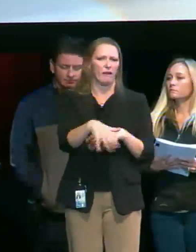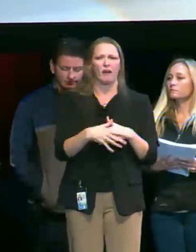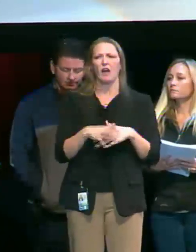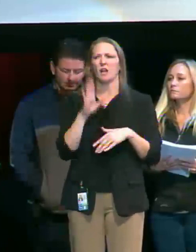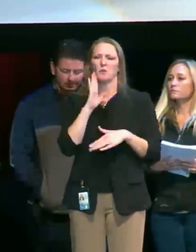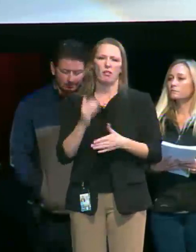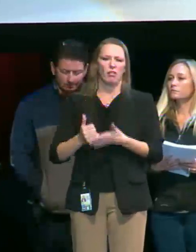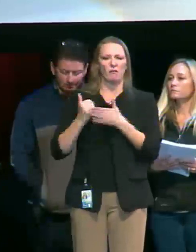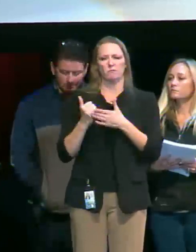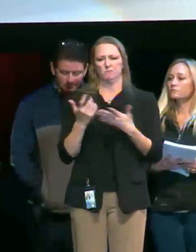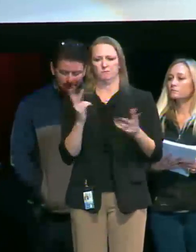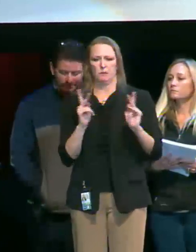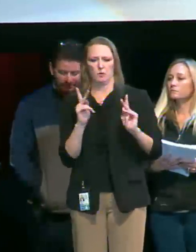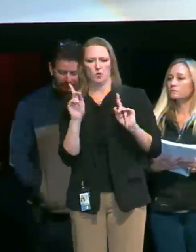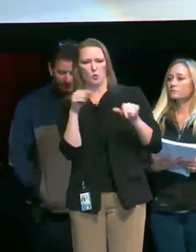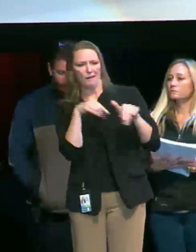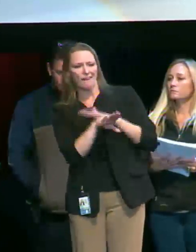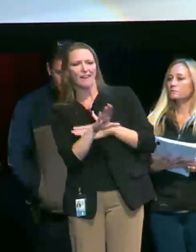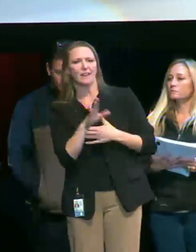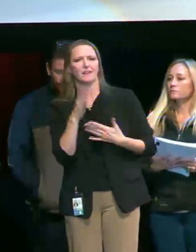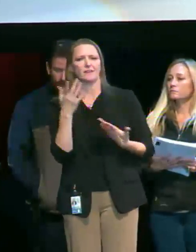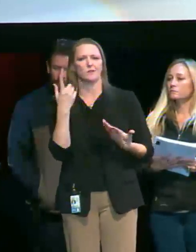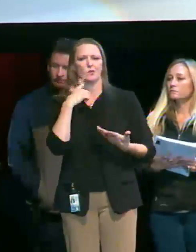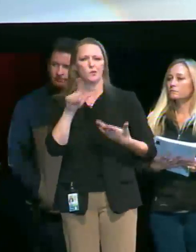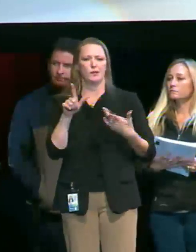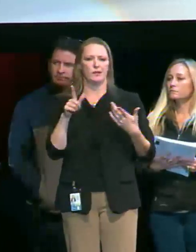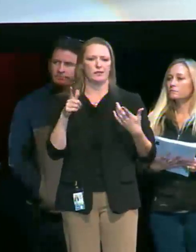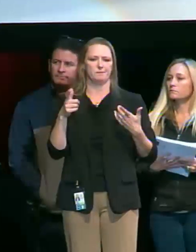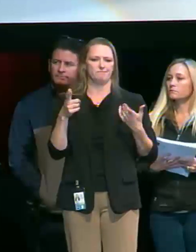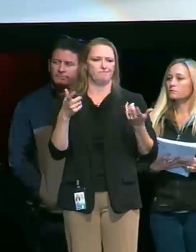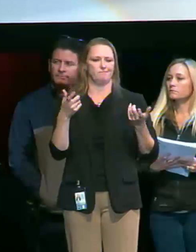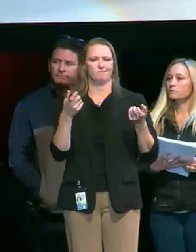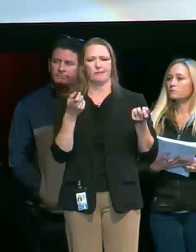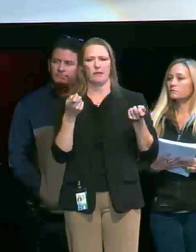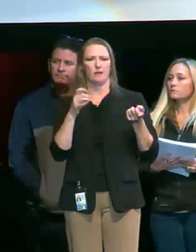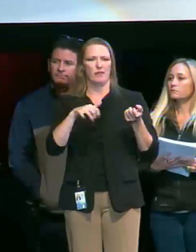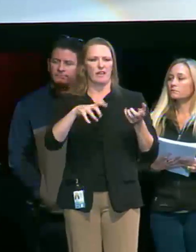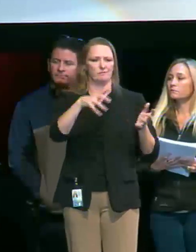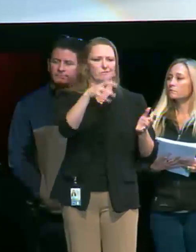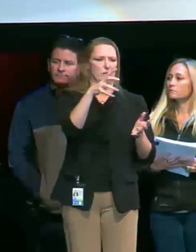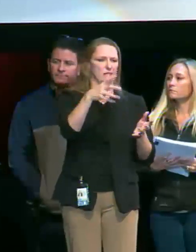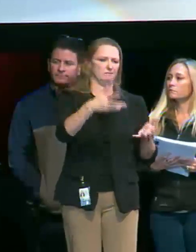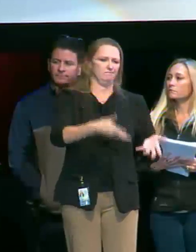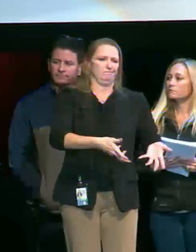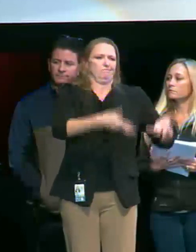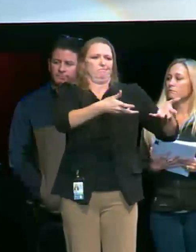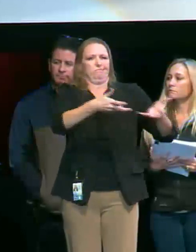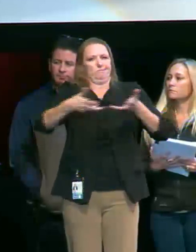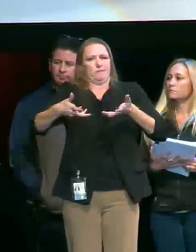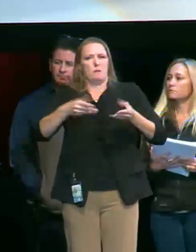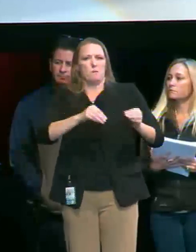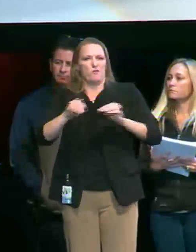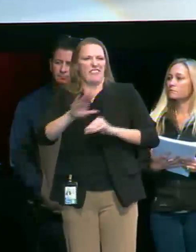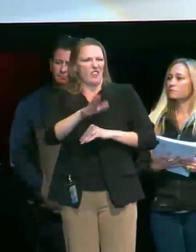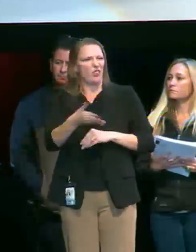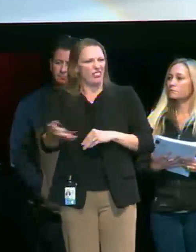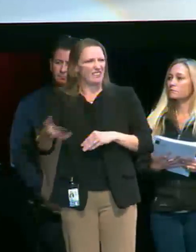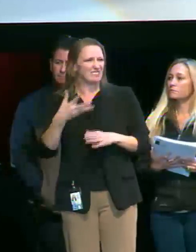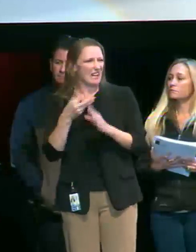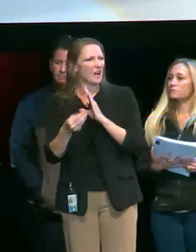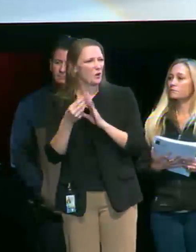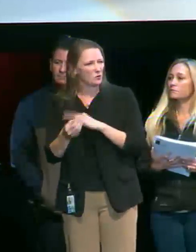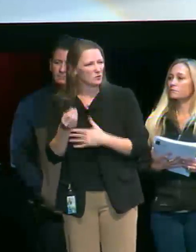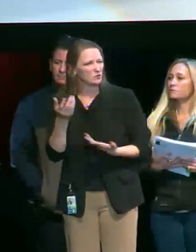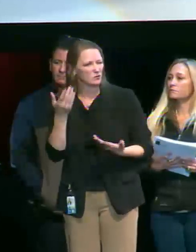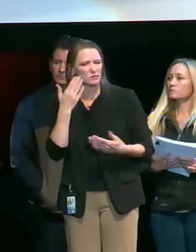in there that can handle the larger lift of getting the rest of their belongings out of there. So simultaneous to